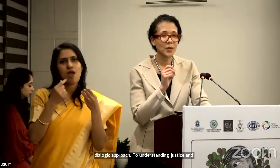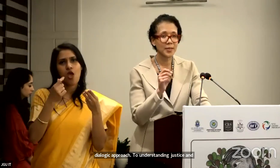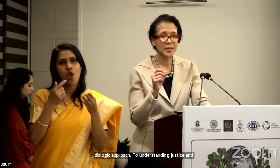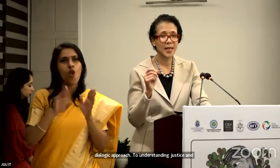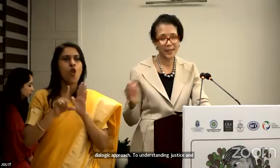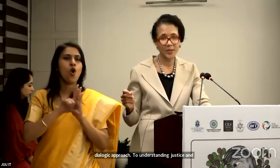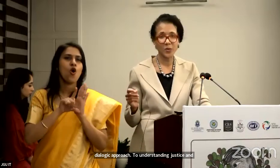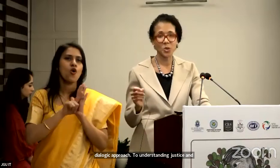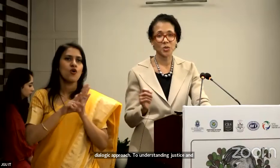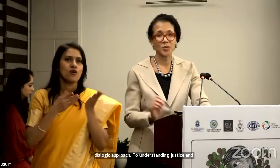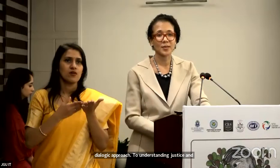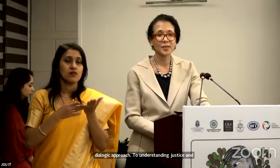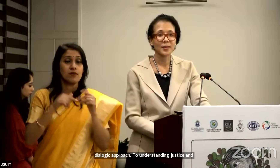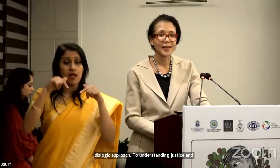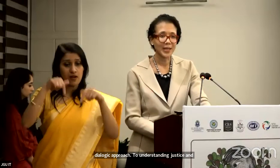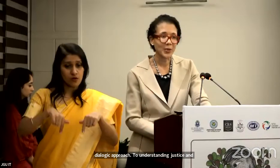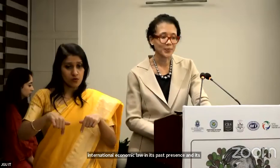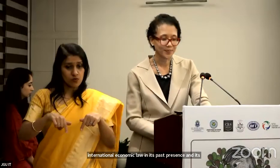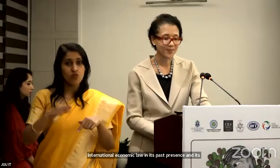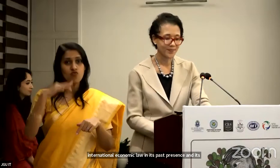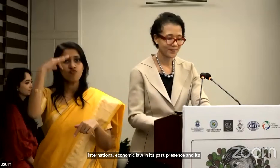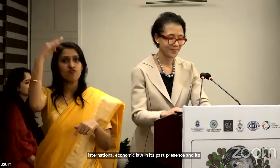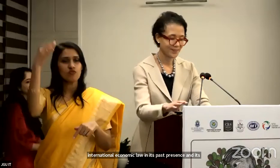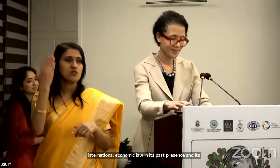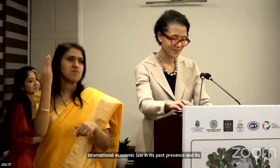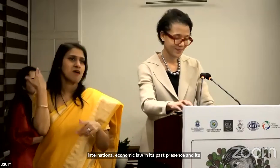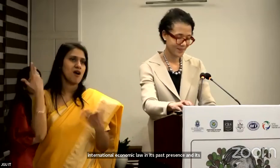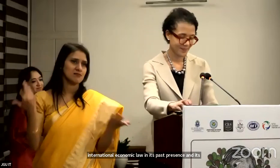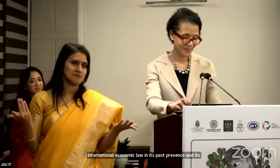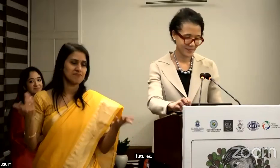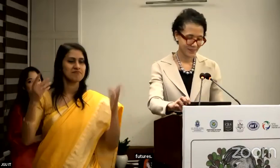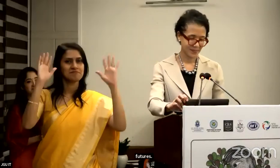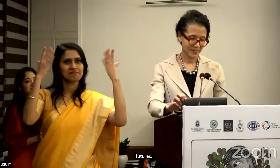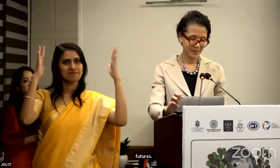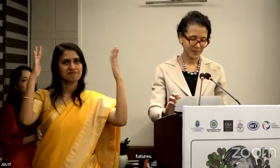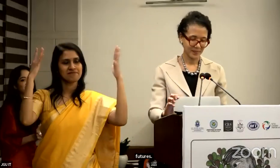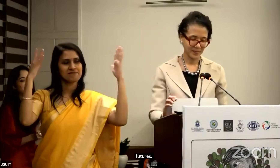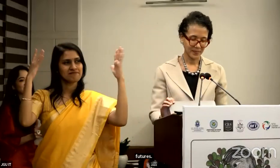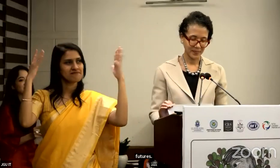pasts, presents, and its futures. Thank you.